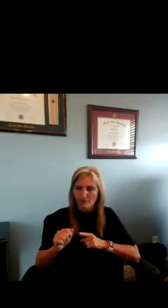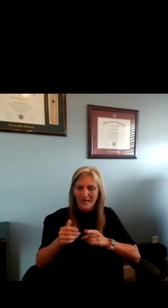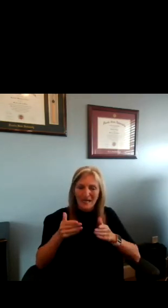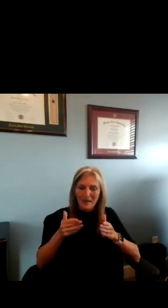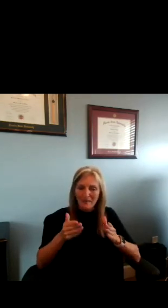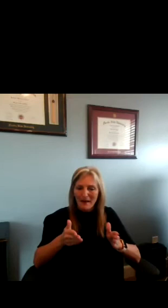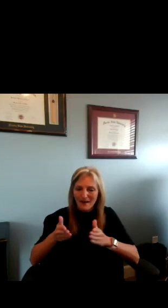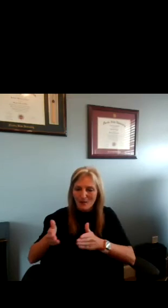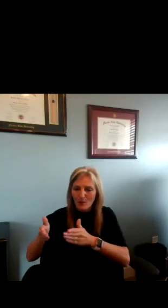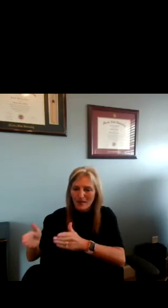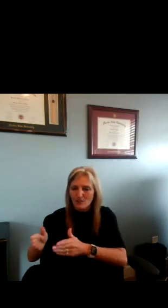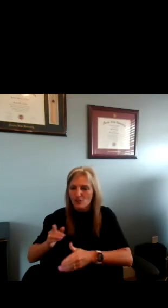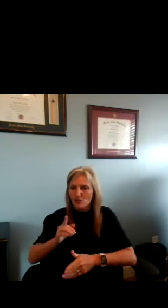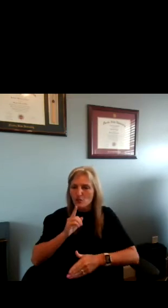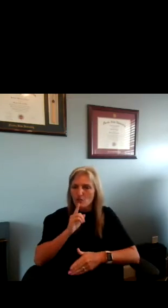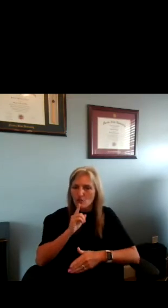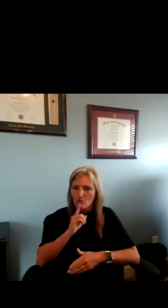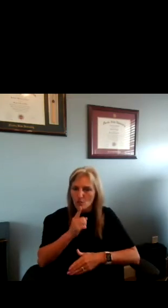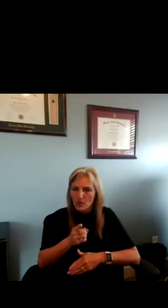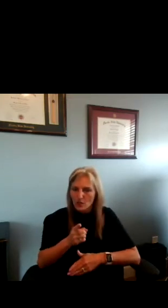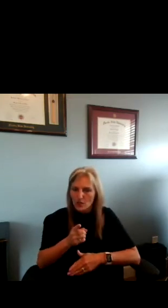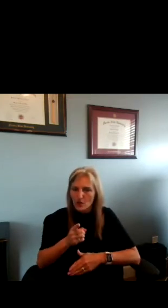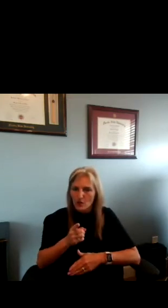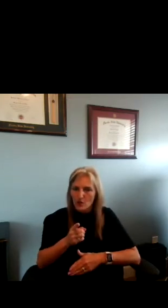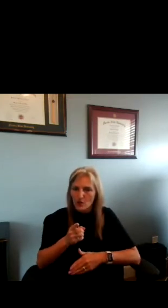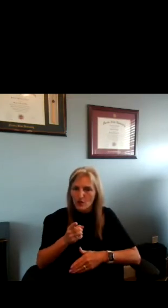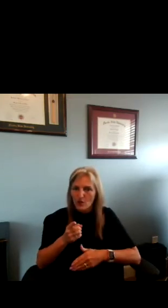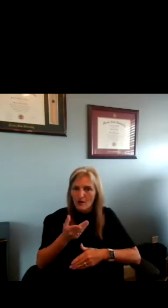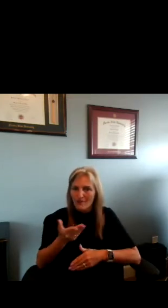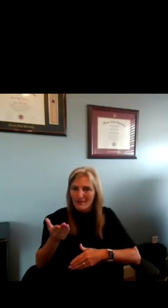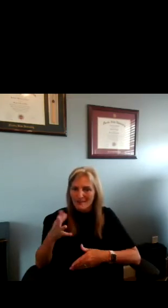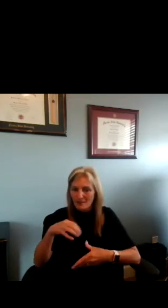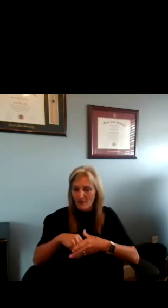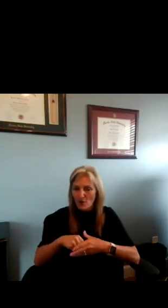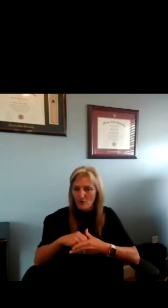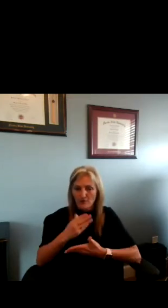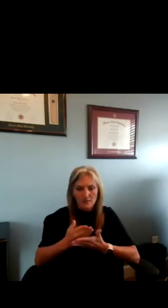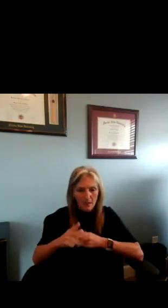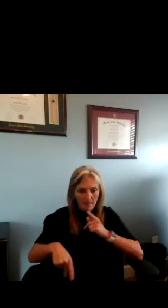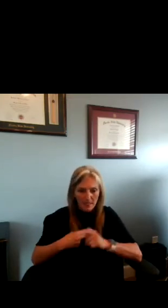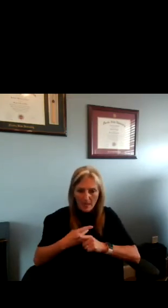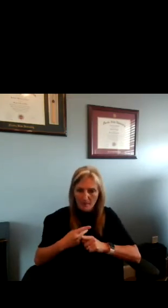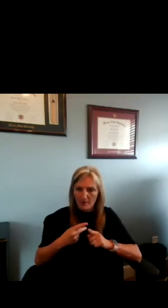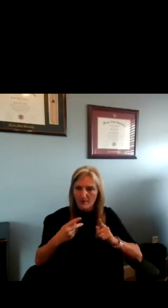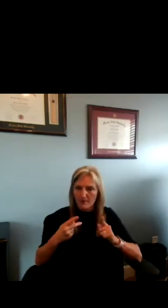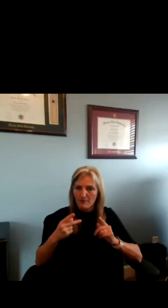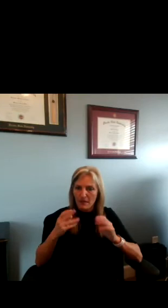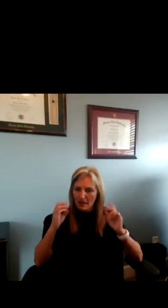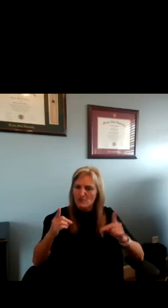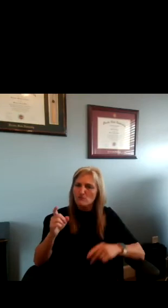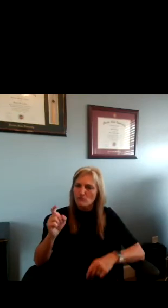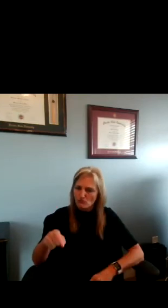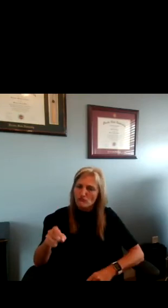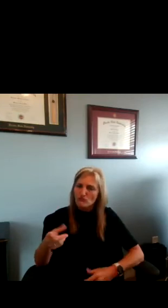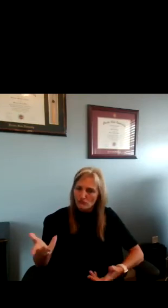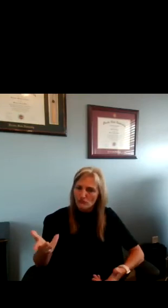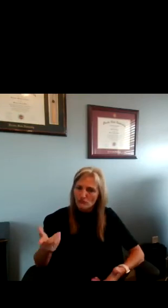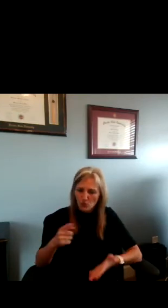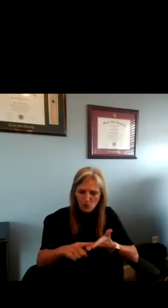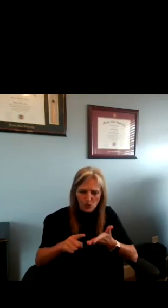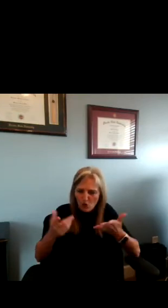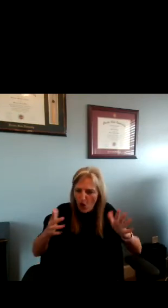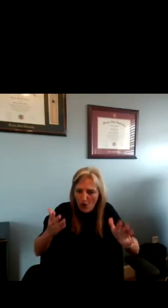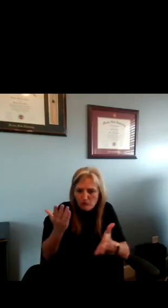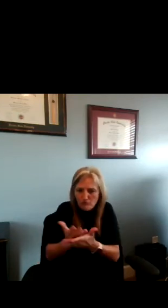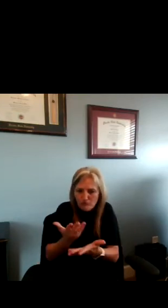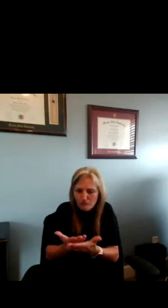pathways to real careers that normally involve some type of education are necessary. And the research had already proven